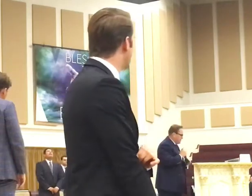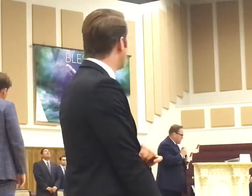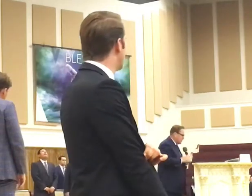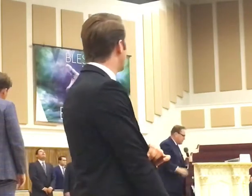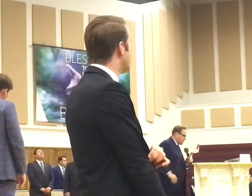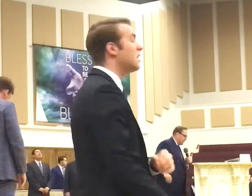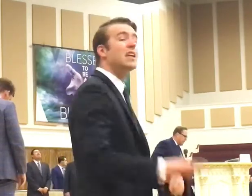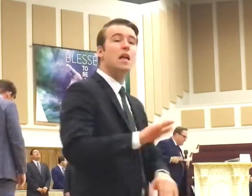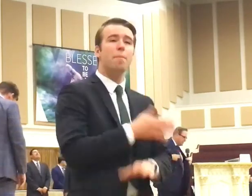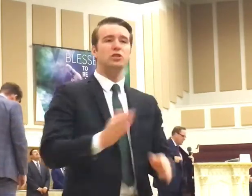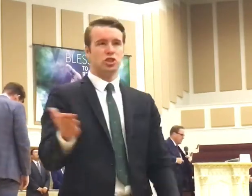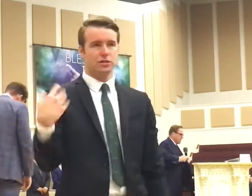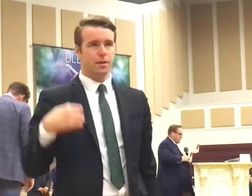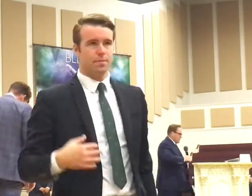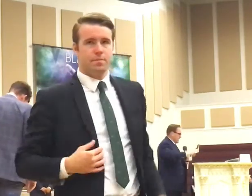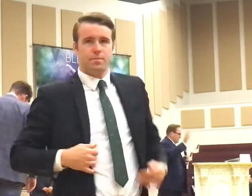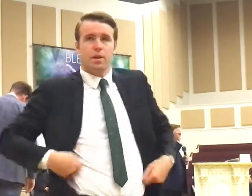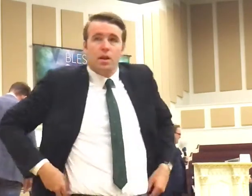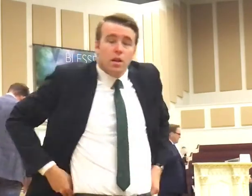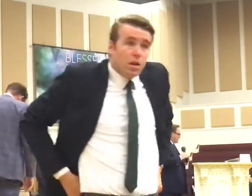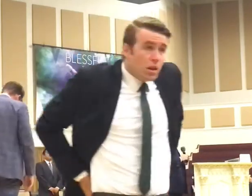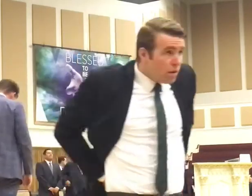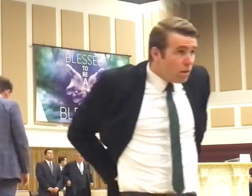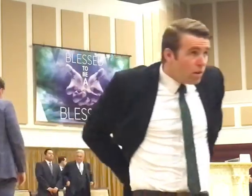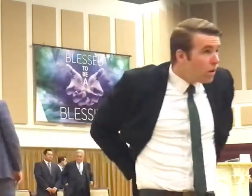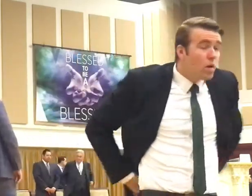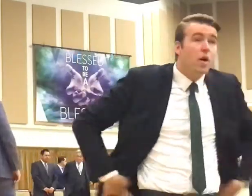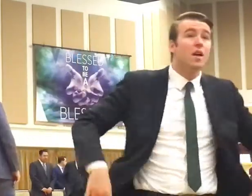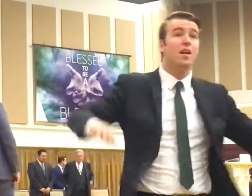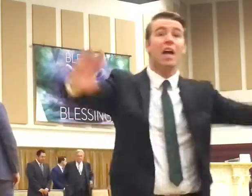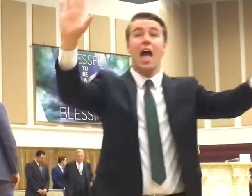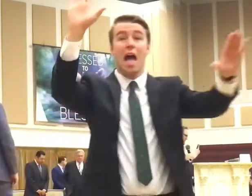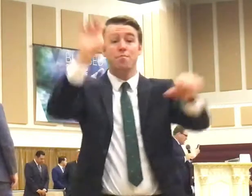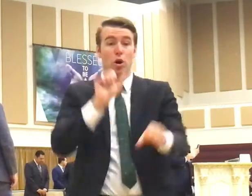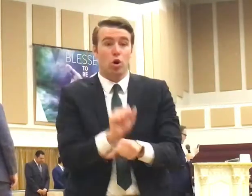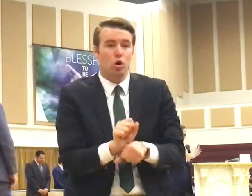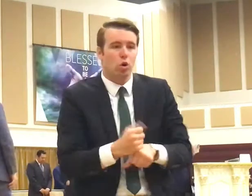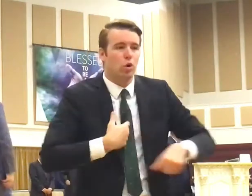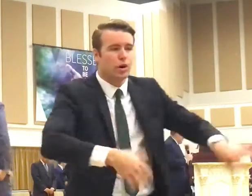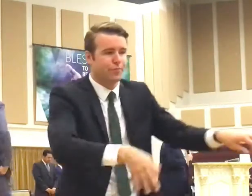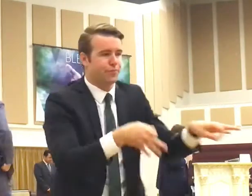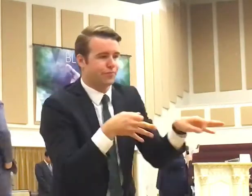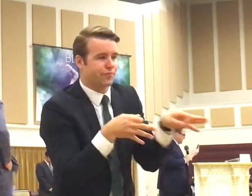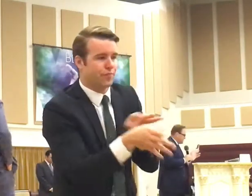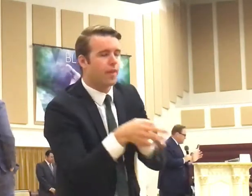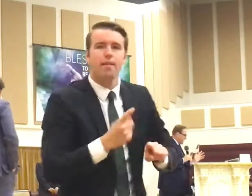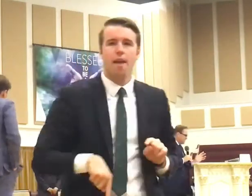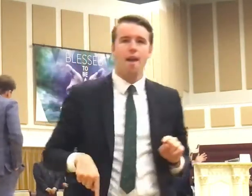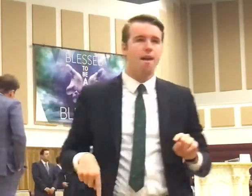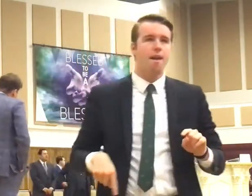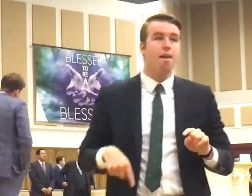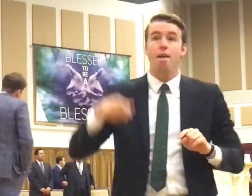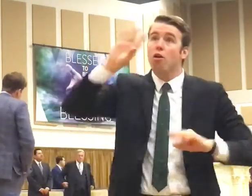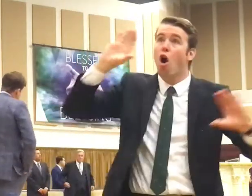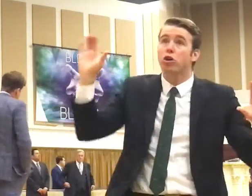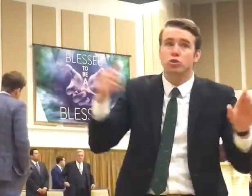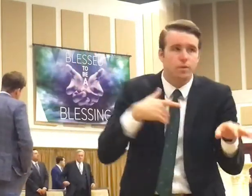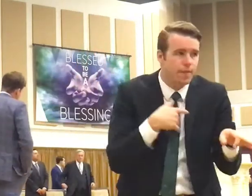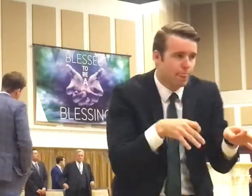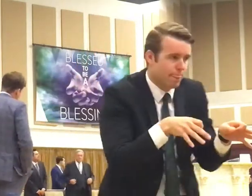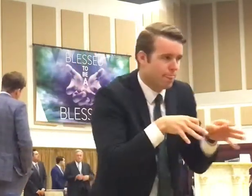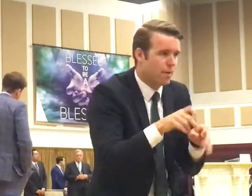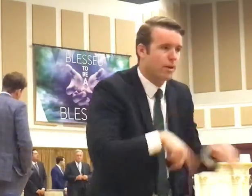Hallelujah. Amen. Musicians, would you come? We're never going to be able to explain miracles. It just happened. We're never going to be able to explain the supernatural. There are